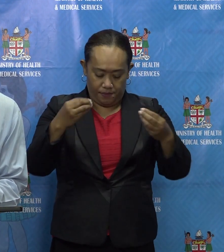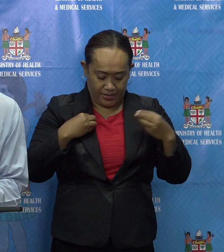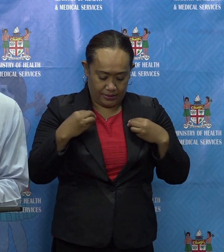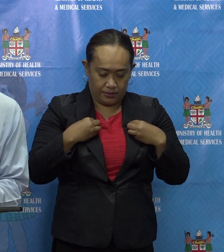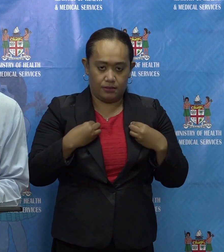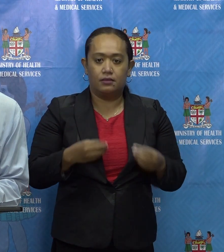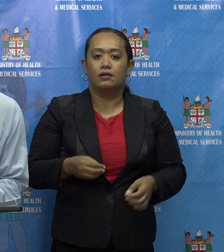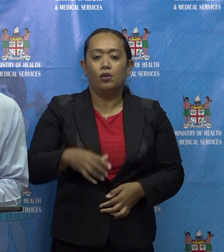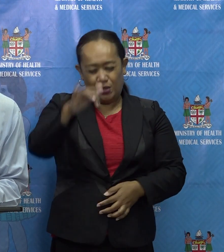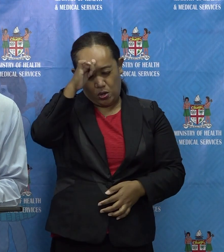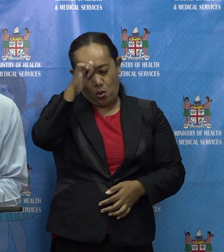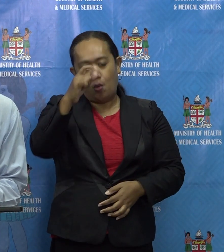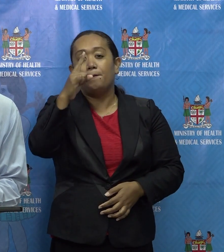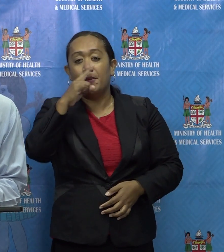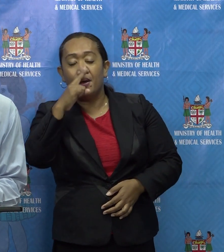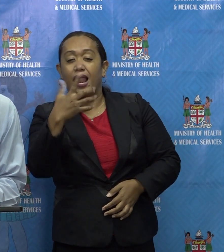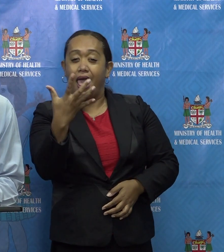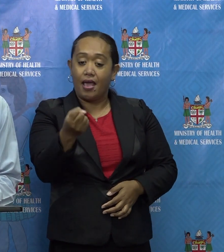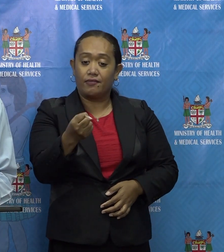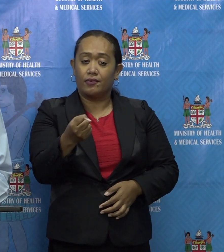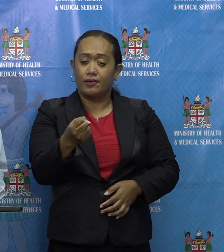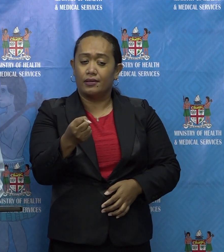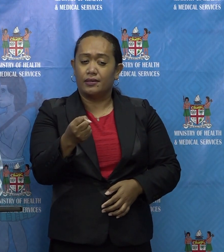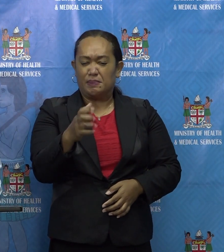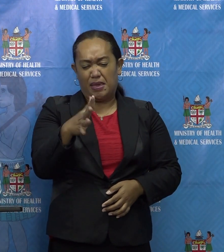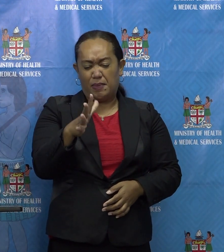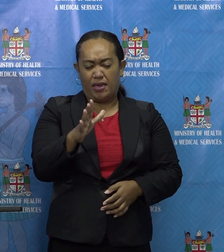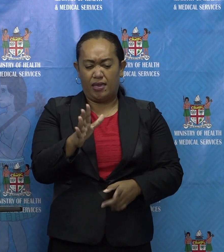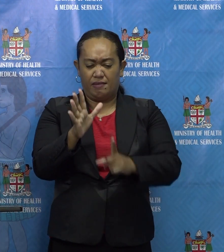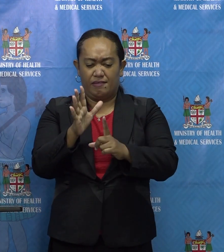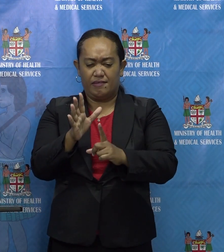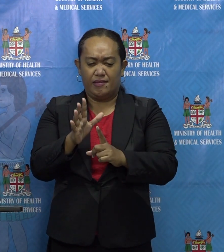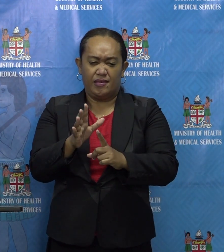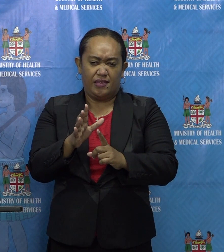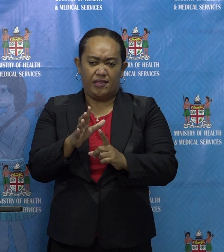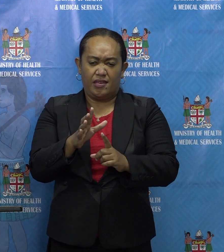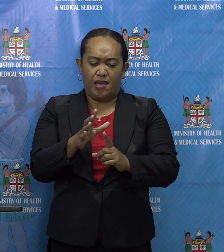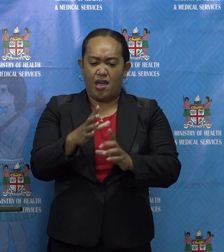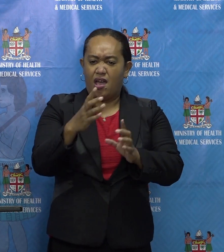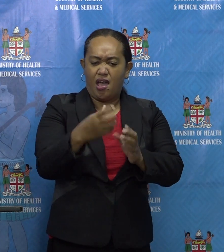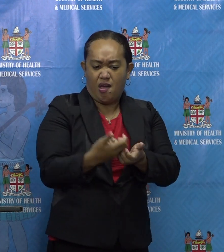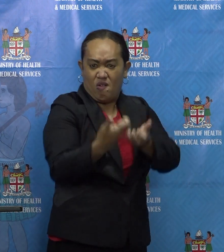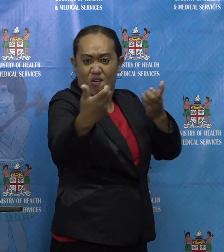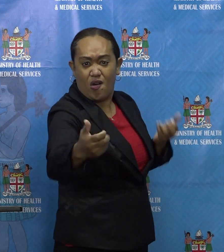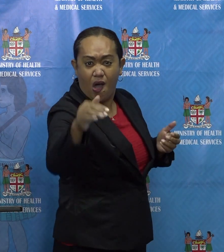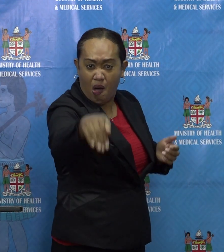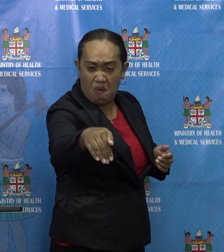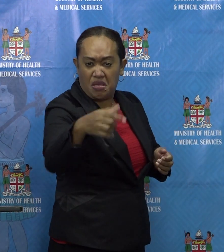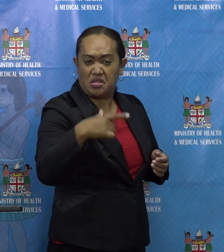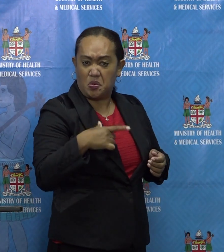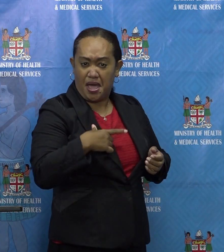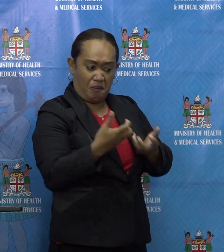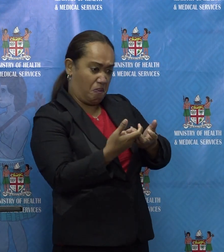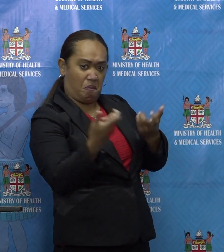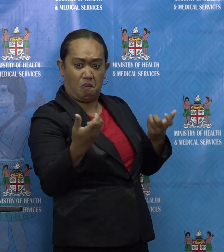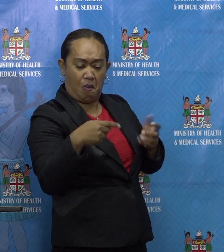We are aware that a number of people have been displaced from their homes due to the establishment of containment areas across Viti Levu, starting in